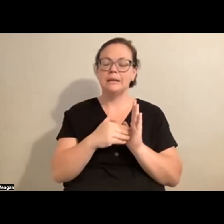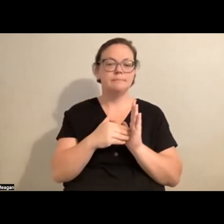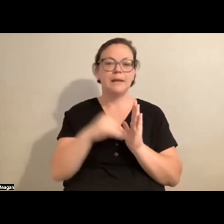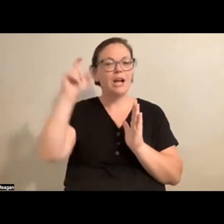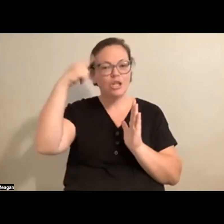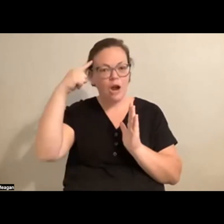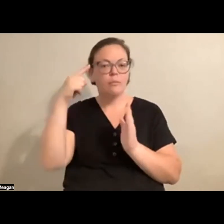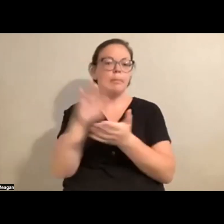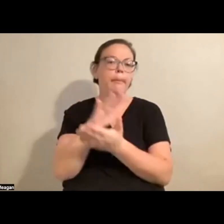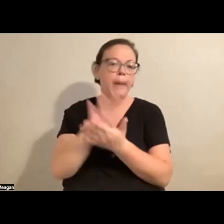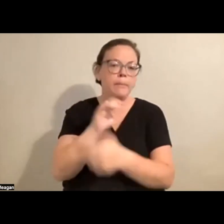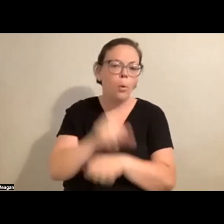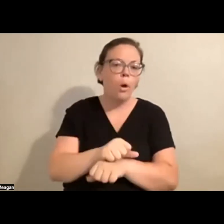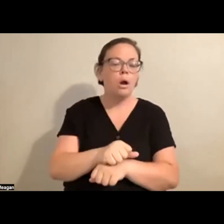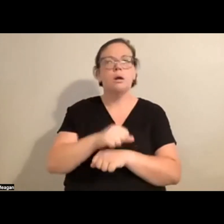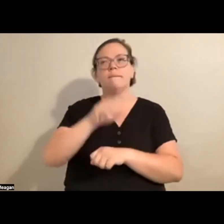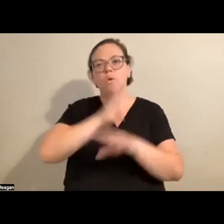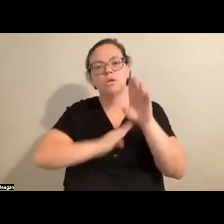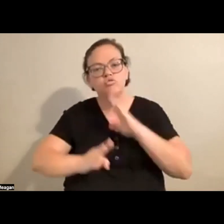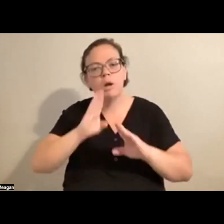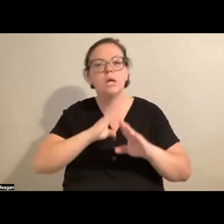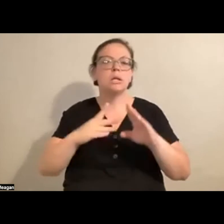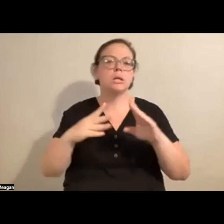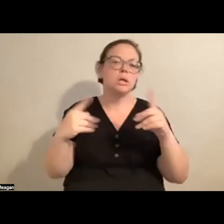paperwork, frustrated, complicated.